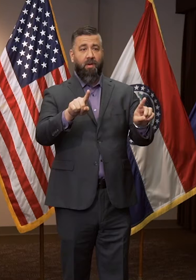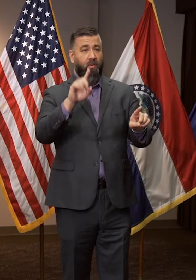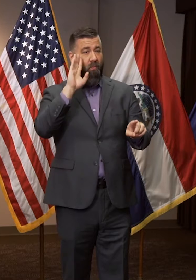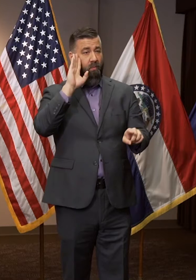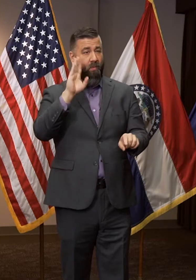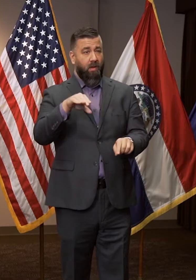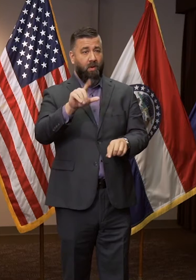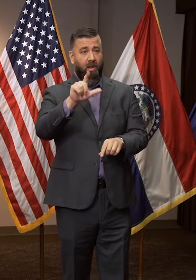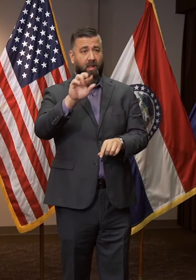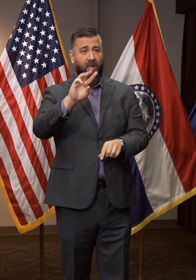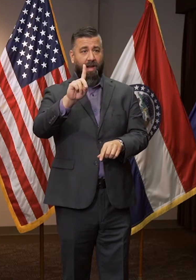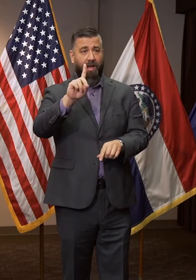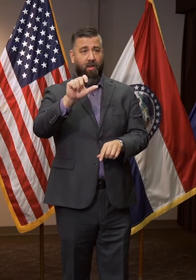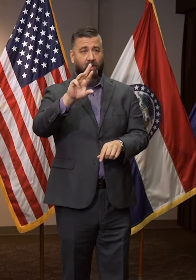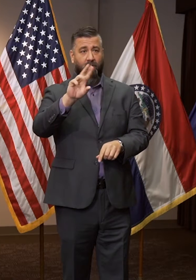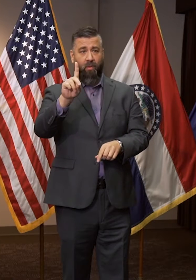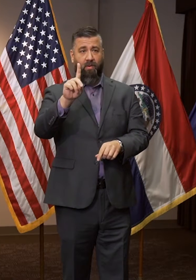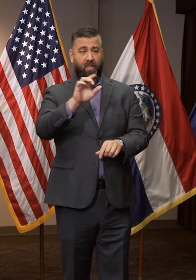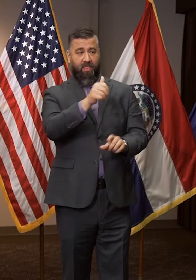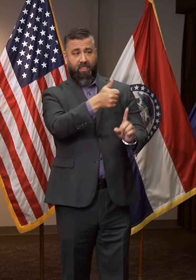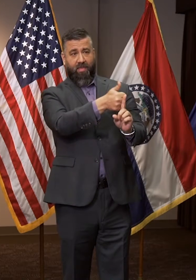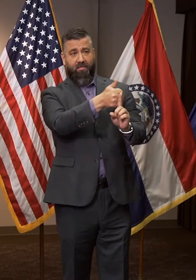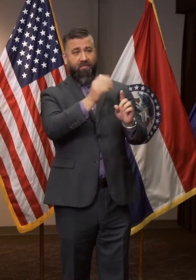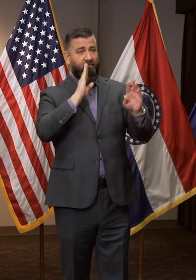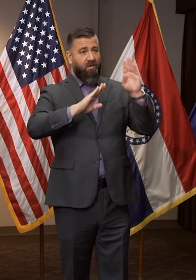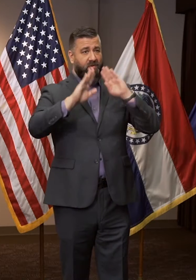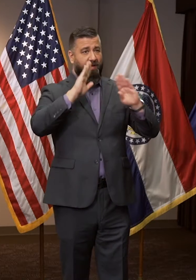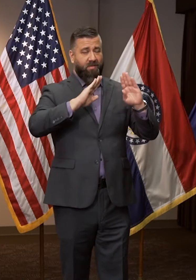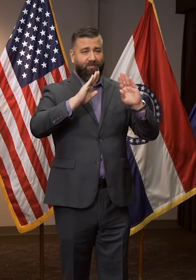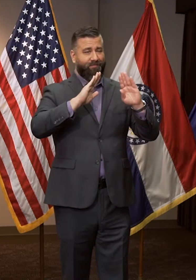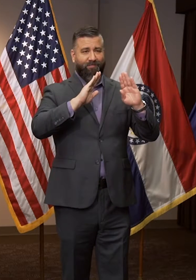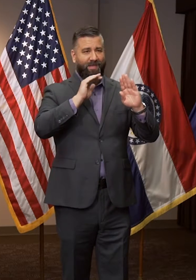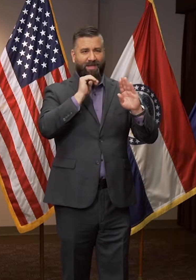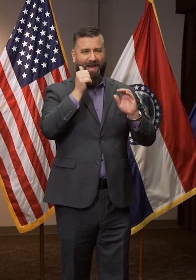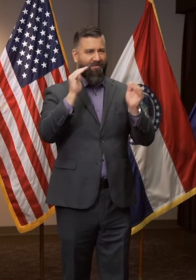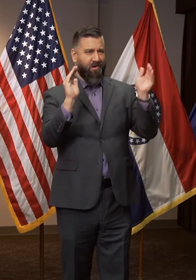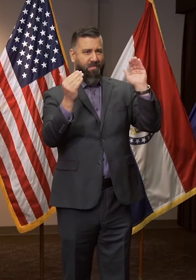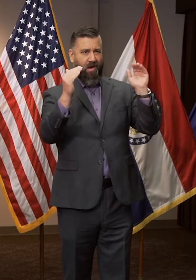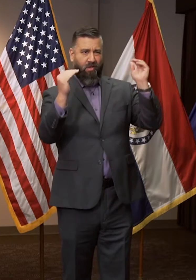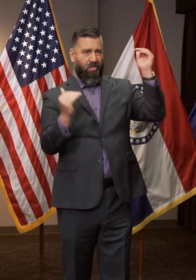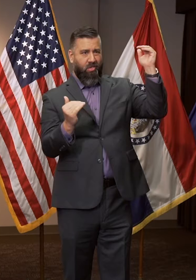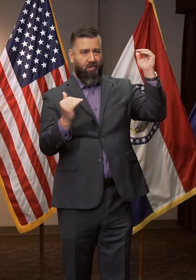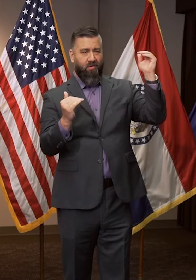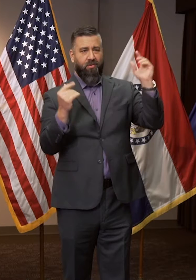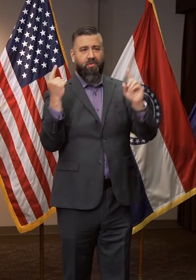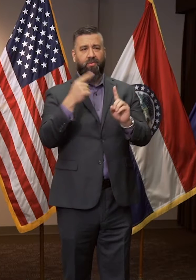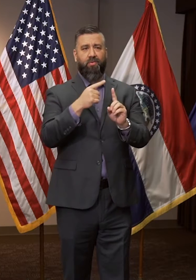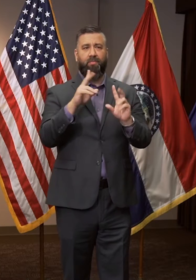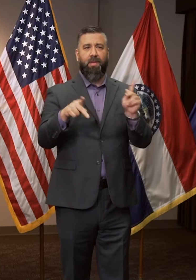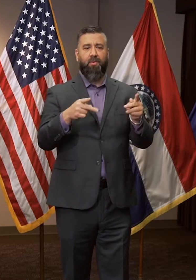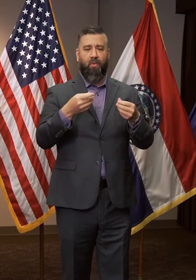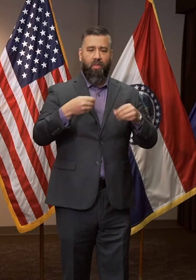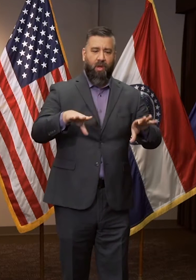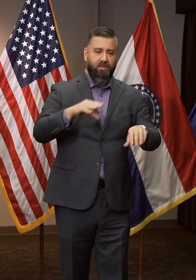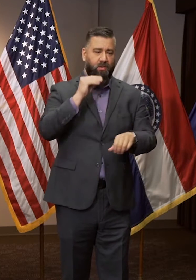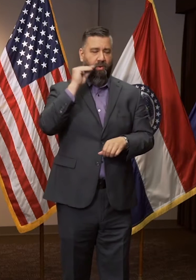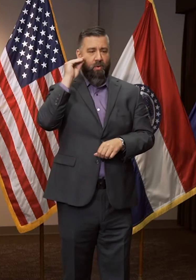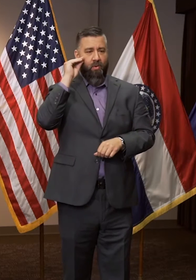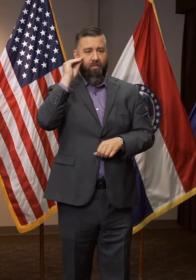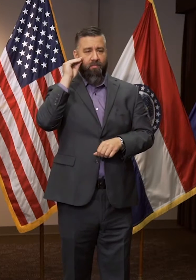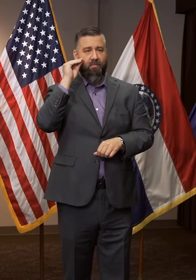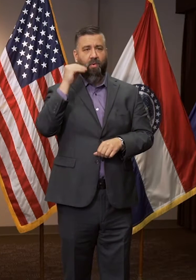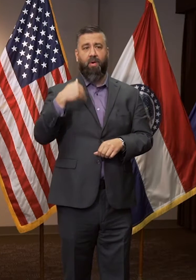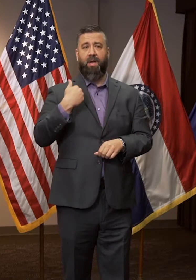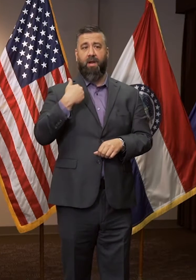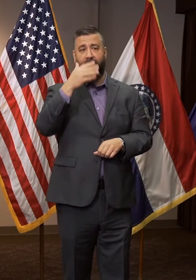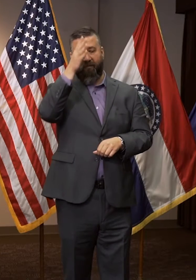frustrations pale in comparison to the worry of an out-of-work mother whose family may lose their home, or a young father wondering if he has